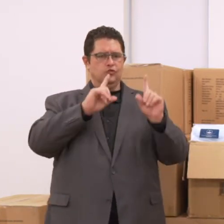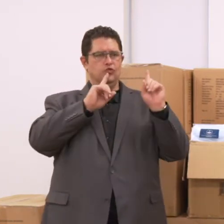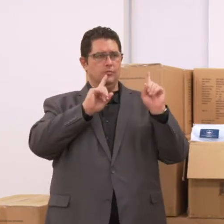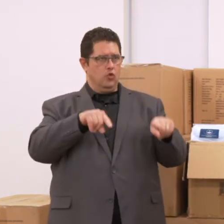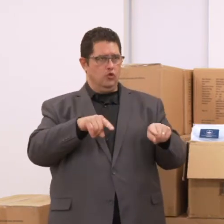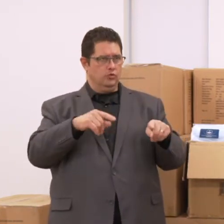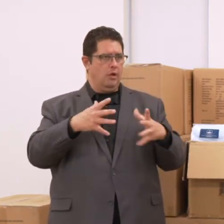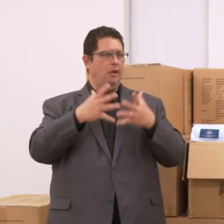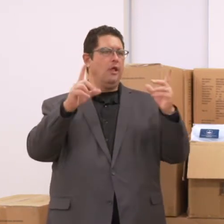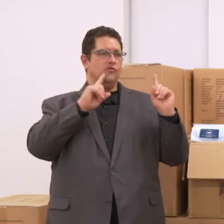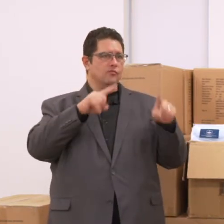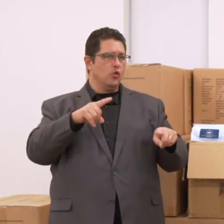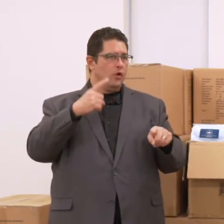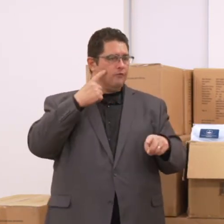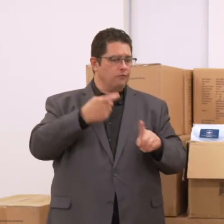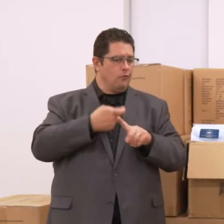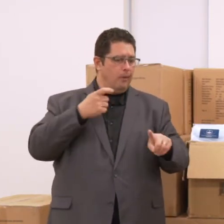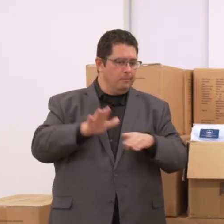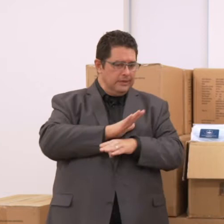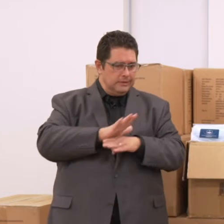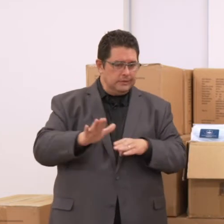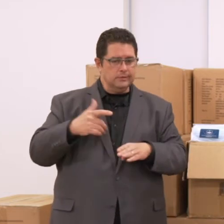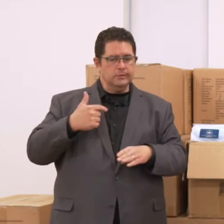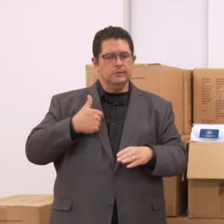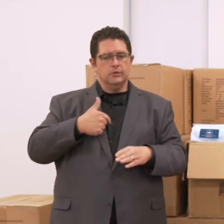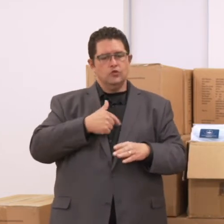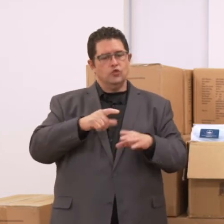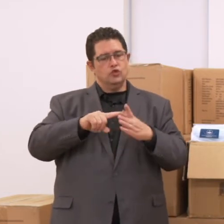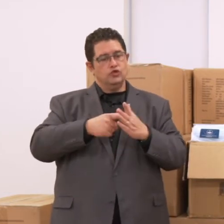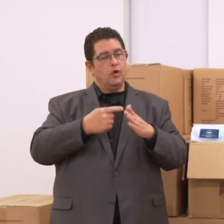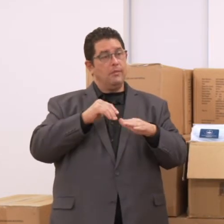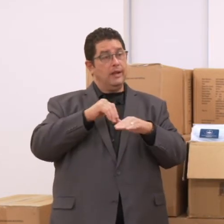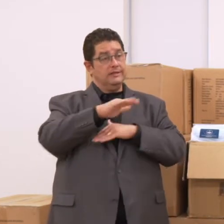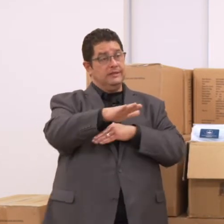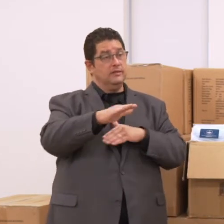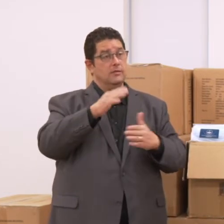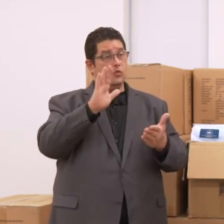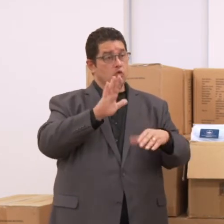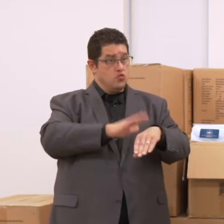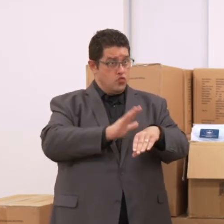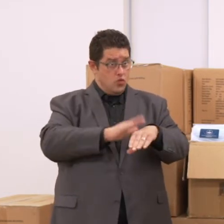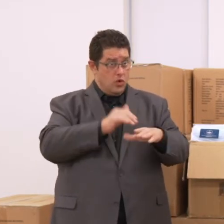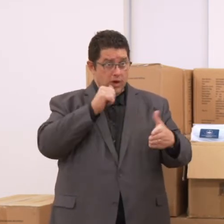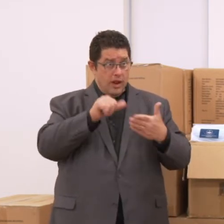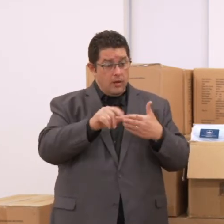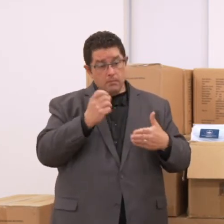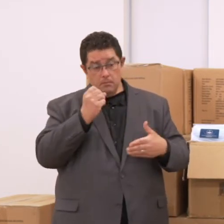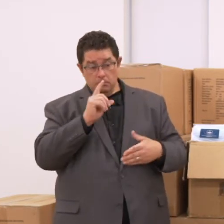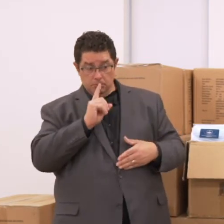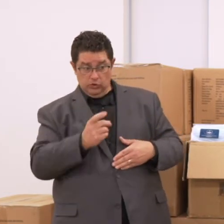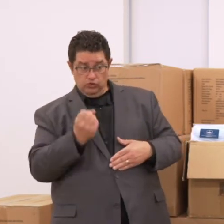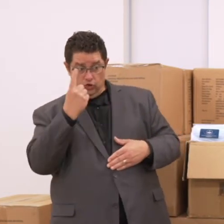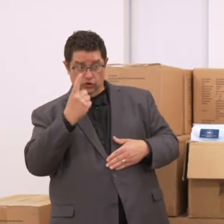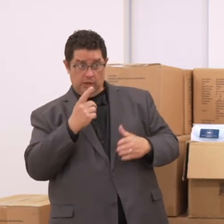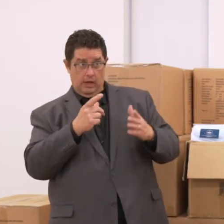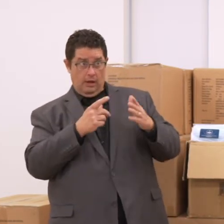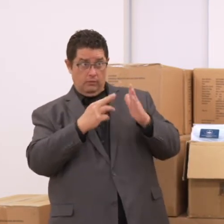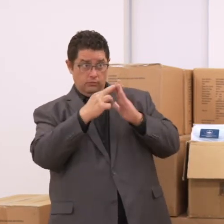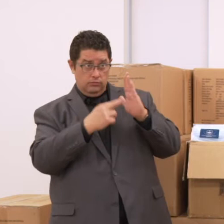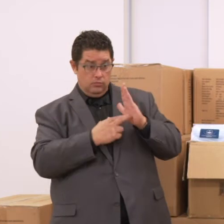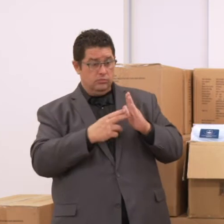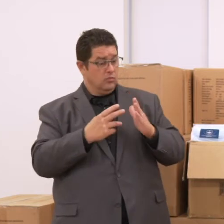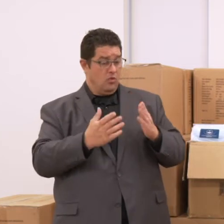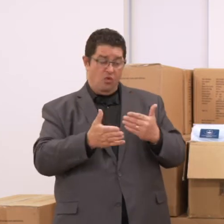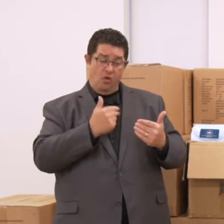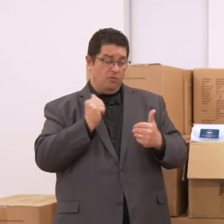lot of reports from businesses. We start with sending them a warning letter to make sure they understand compliance almost all of them step up right